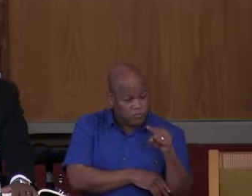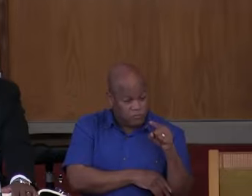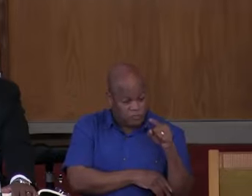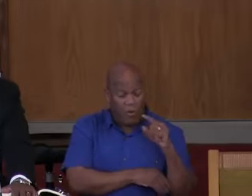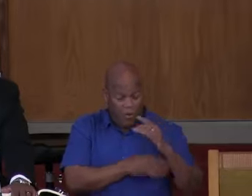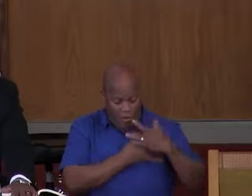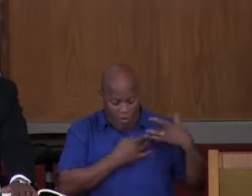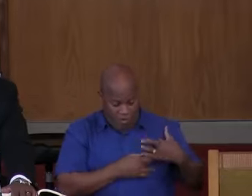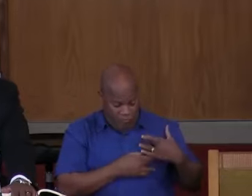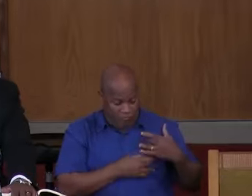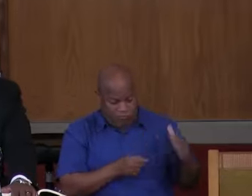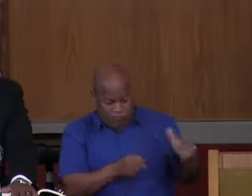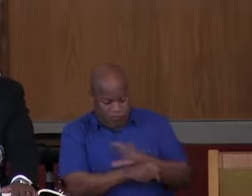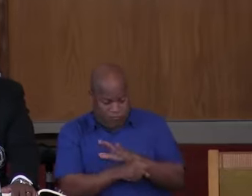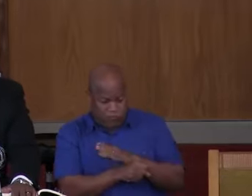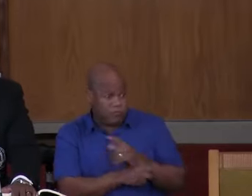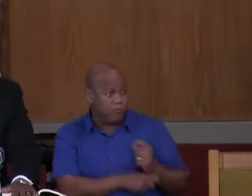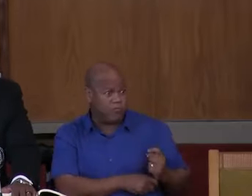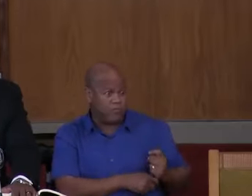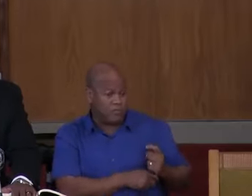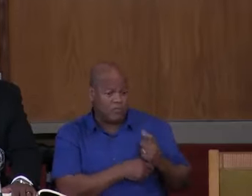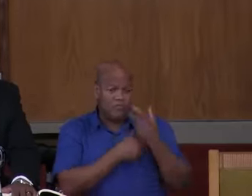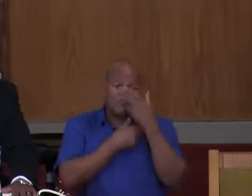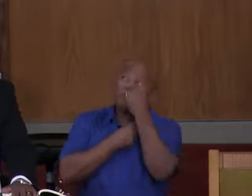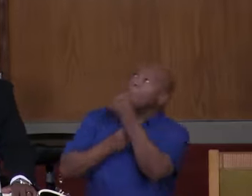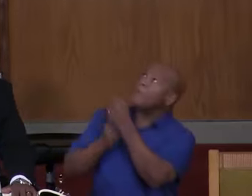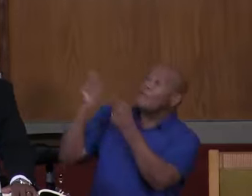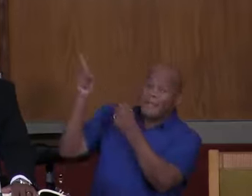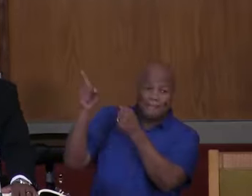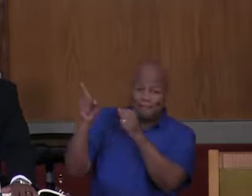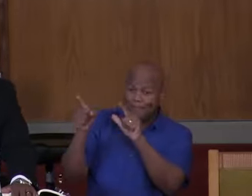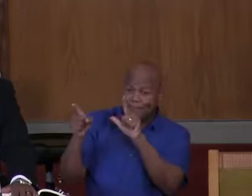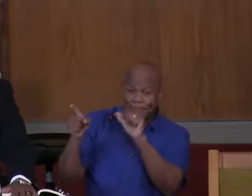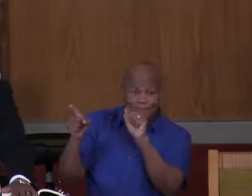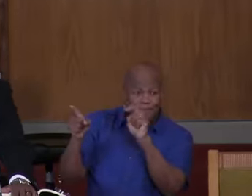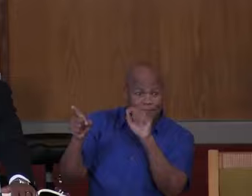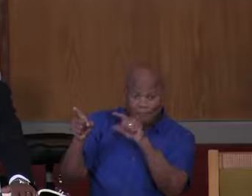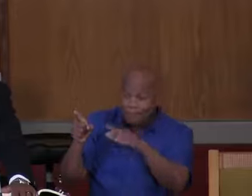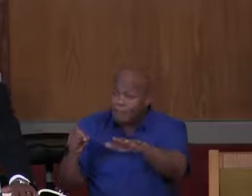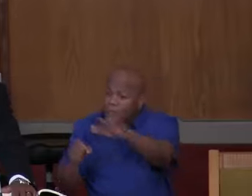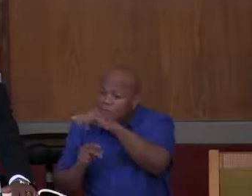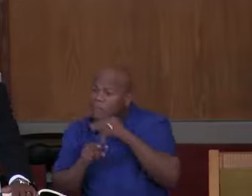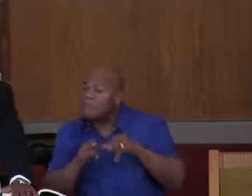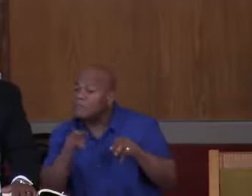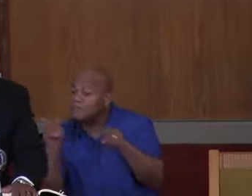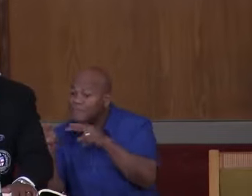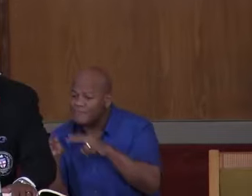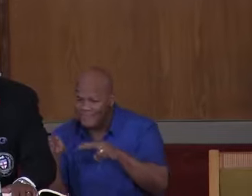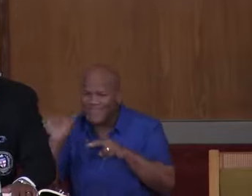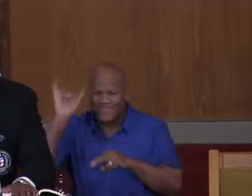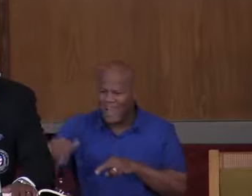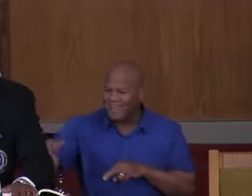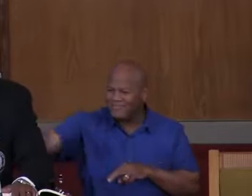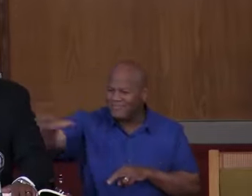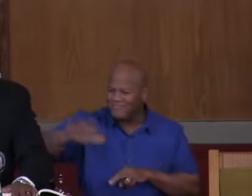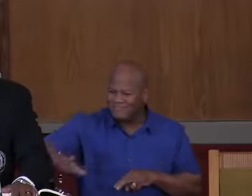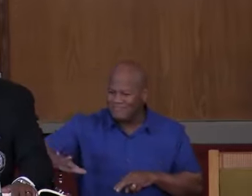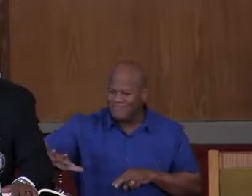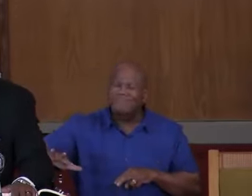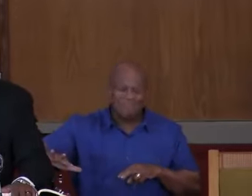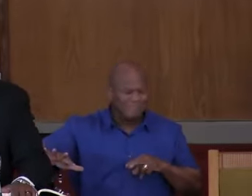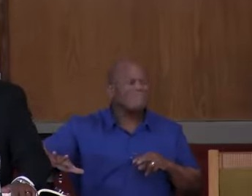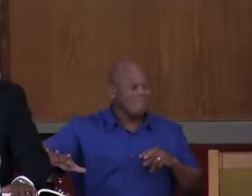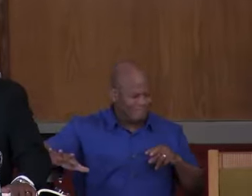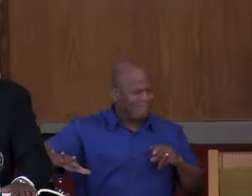God, the land where you surveyed will be yours. Watch this. Not only now, but your